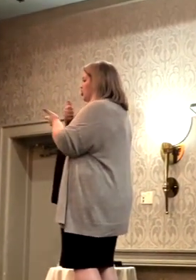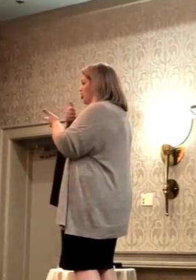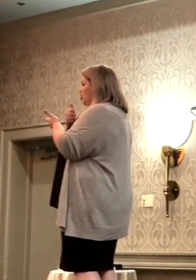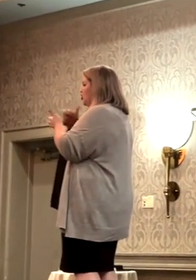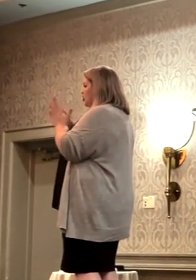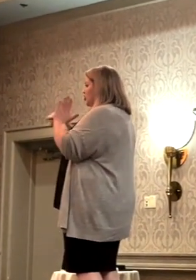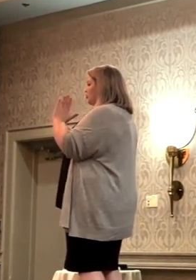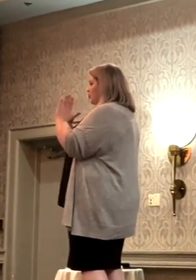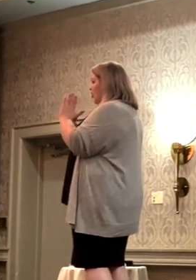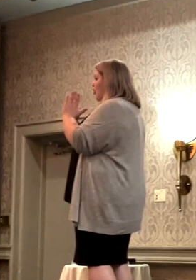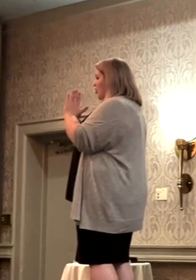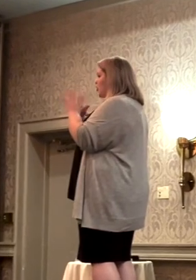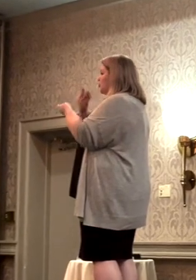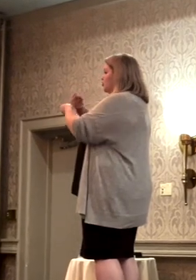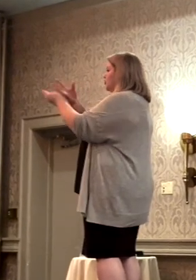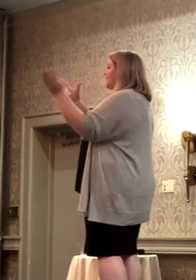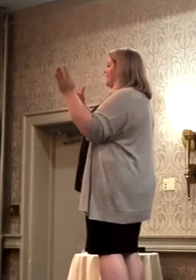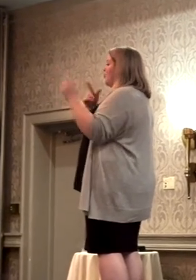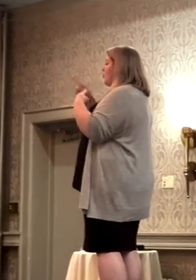my eulogy.